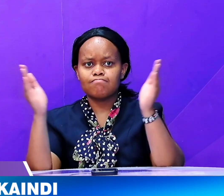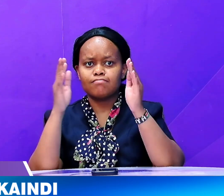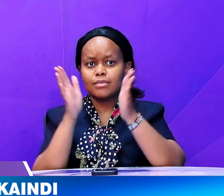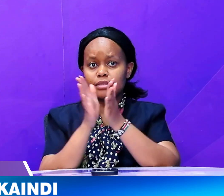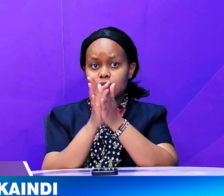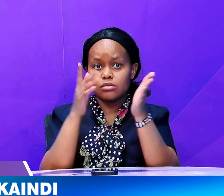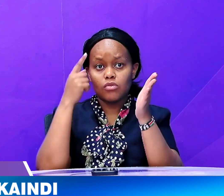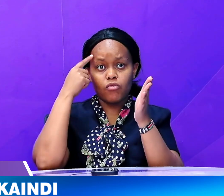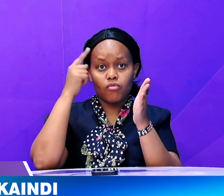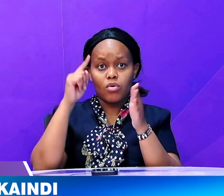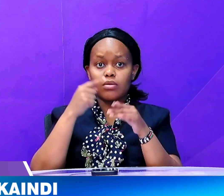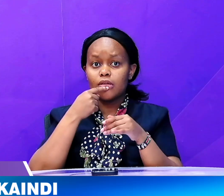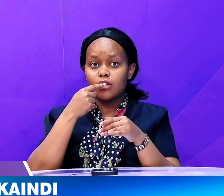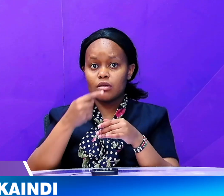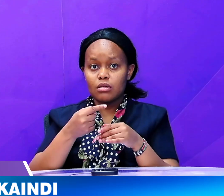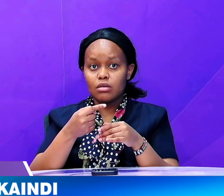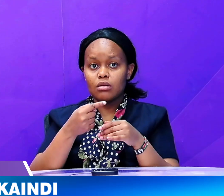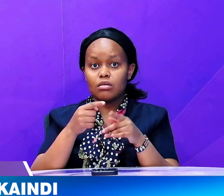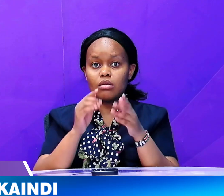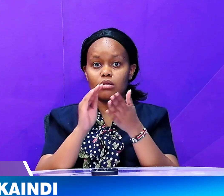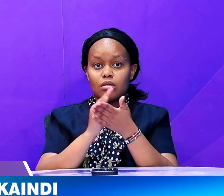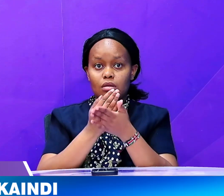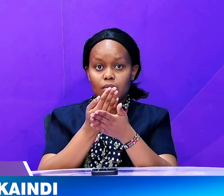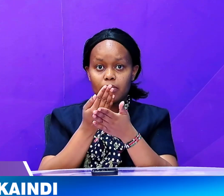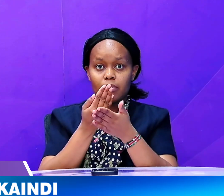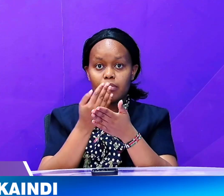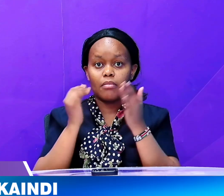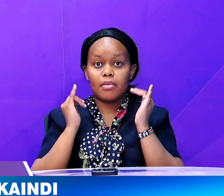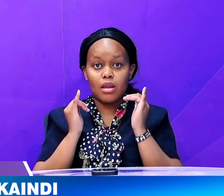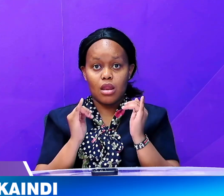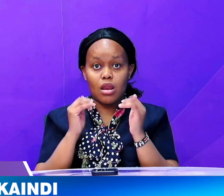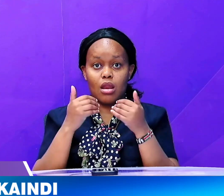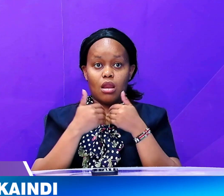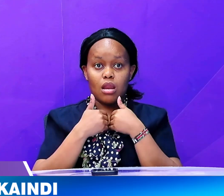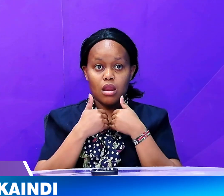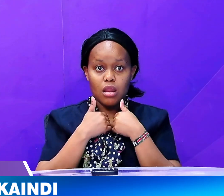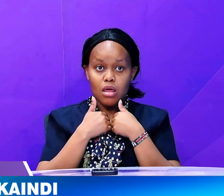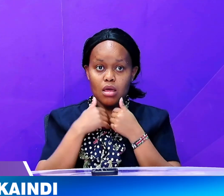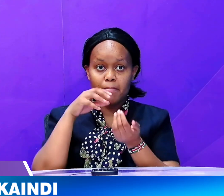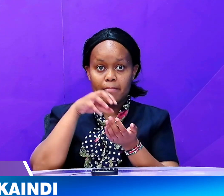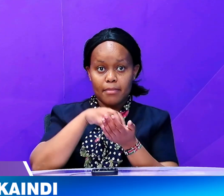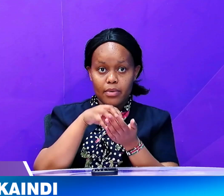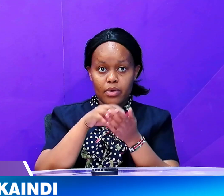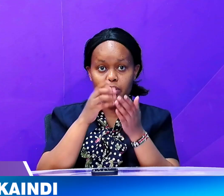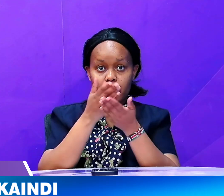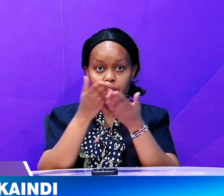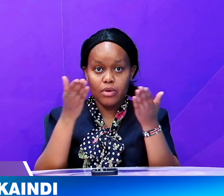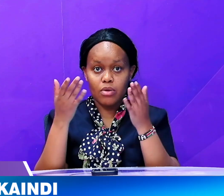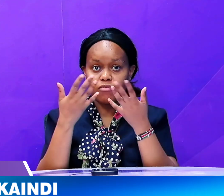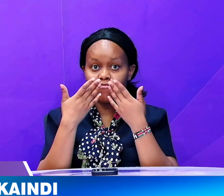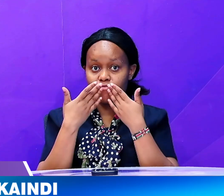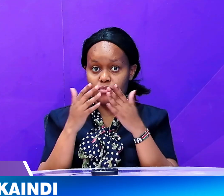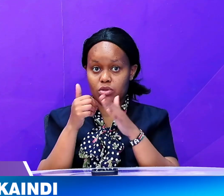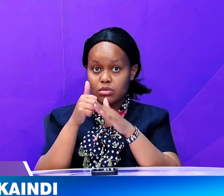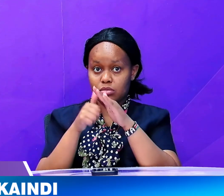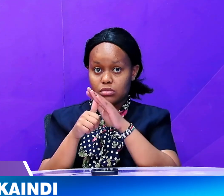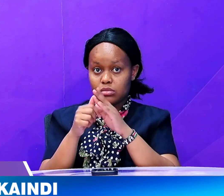leading post-mortem examination on the deceased, and Dr. Akoth has urged the public to stay